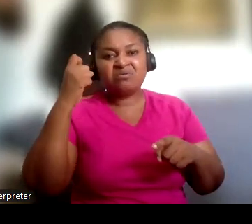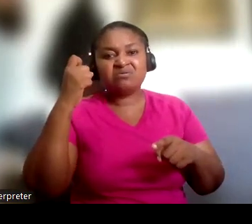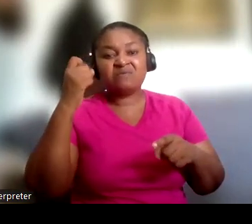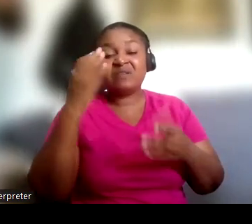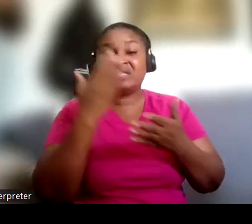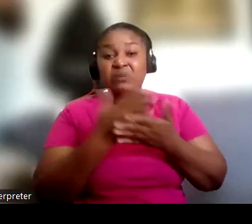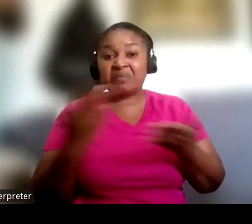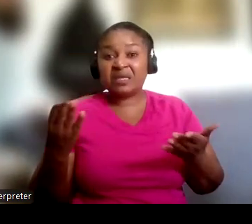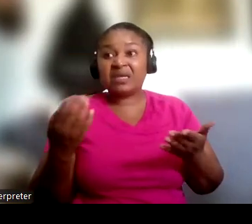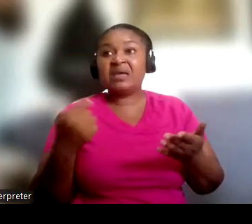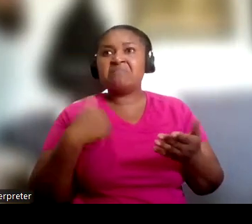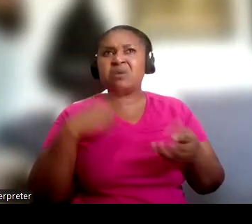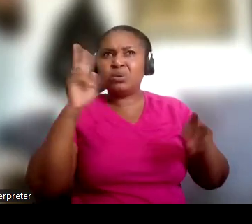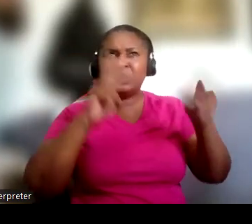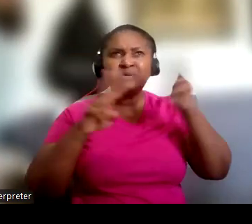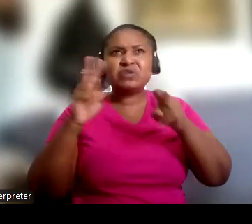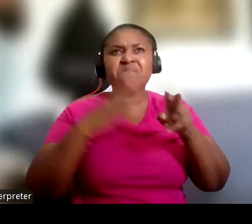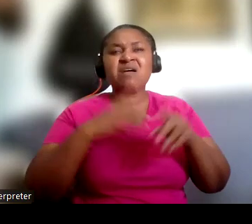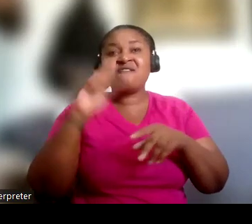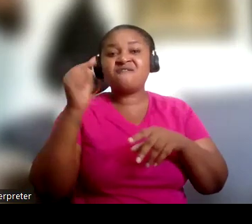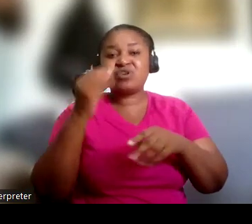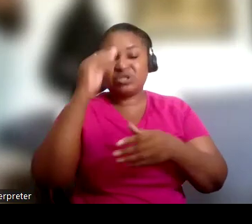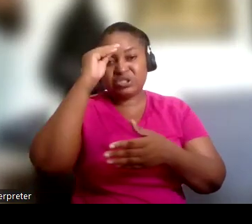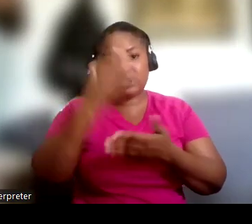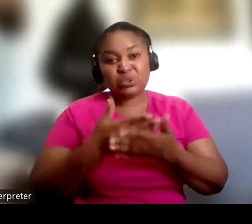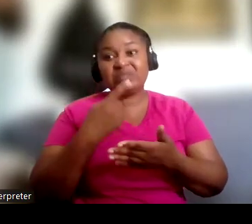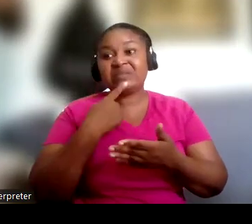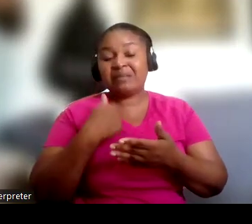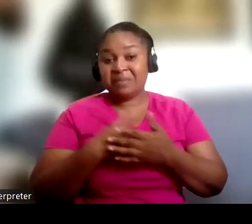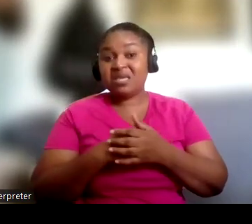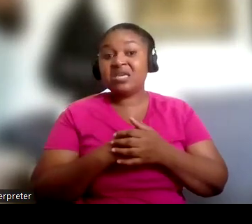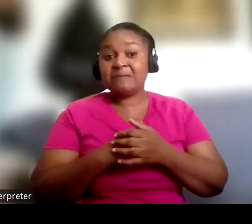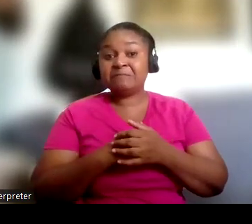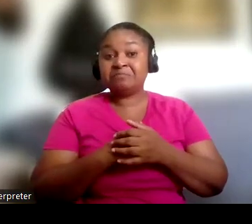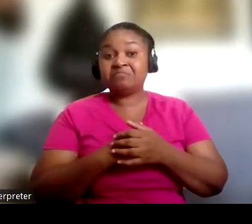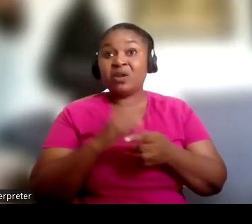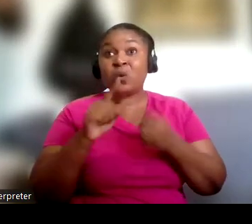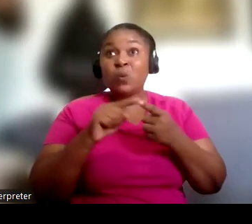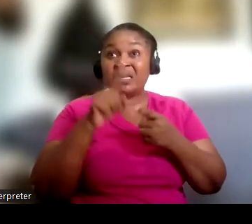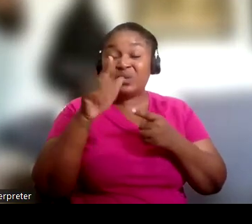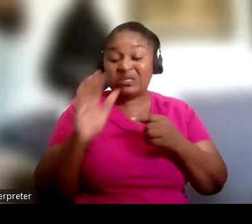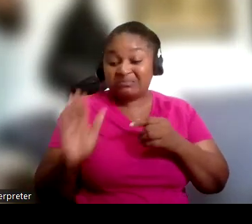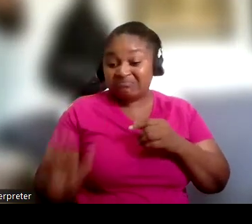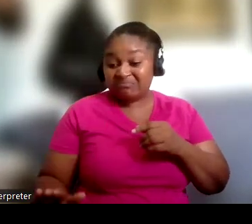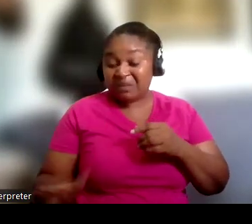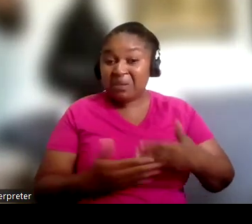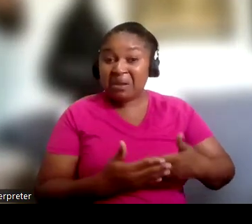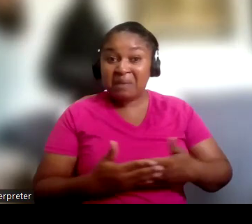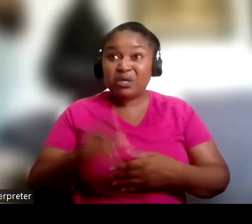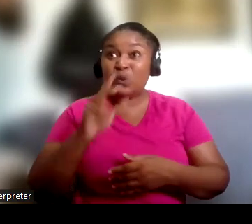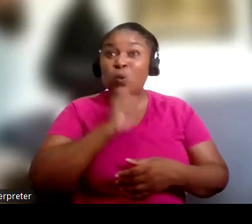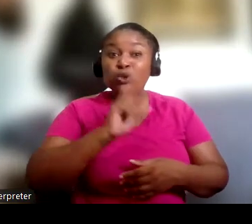observed my son, my first son, say to me when he was a toddler. He was 2 years old, and that became